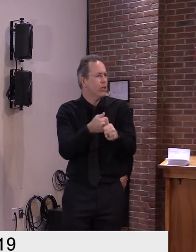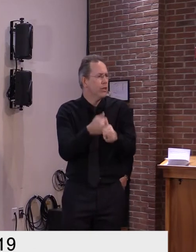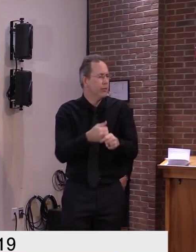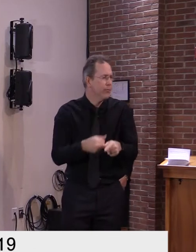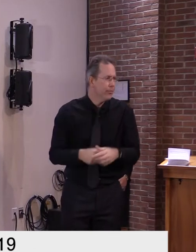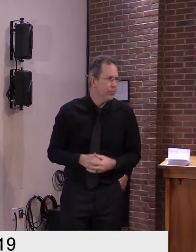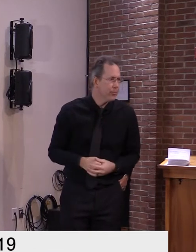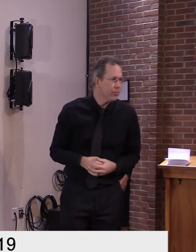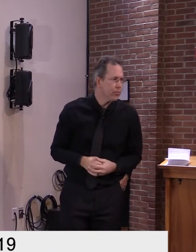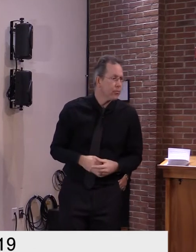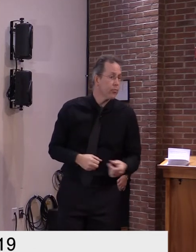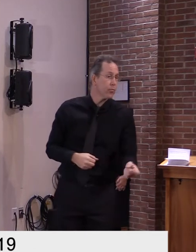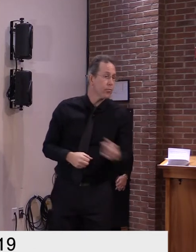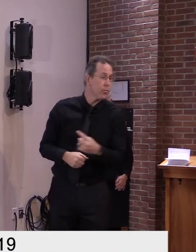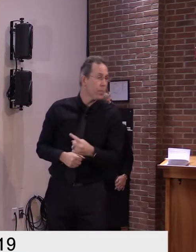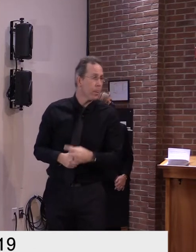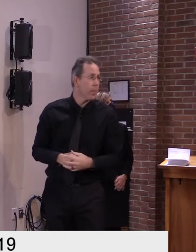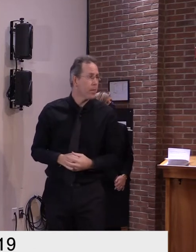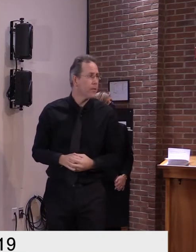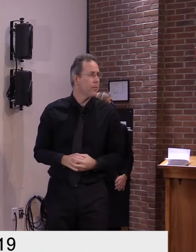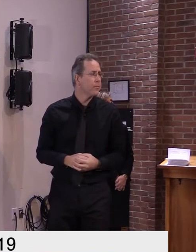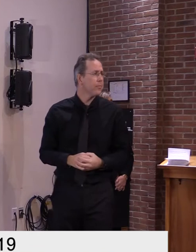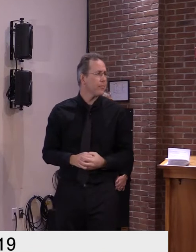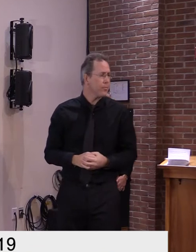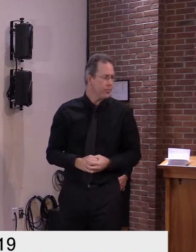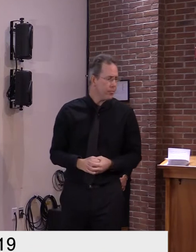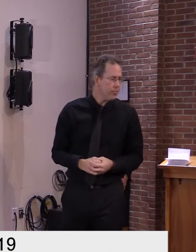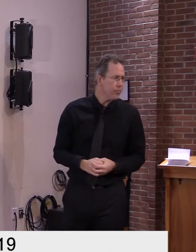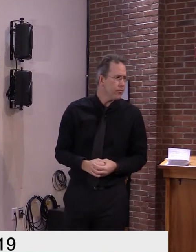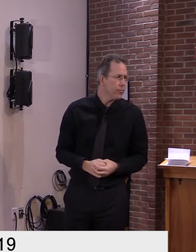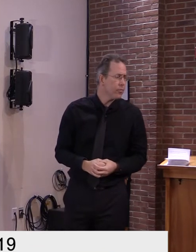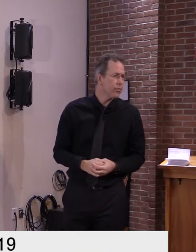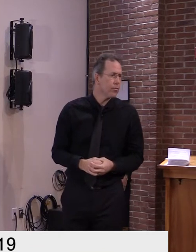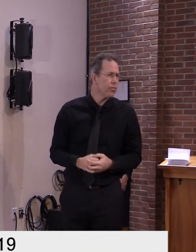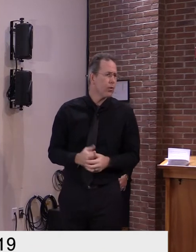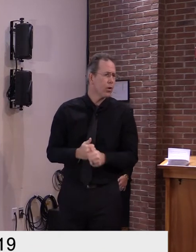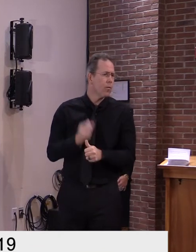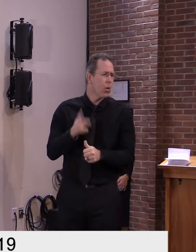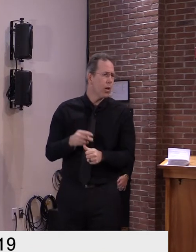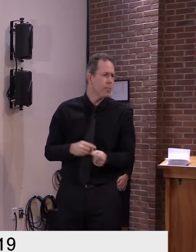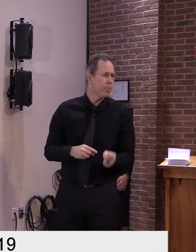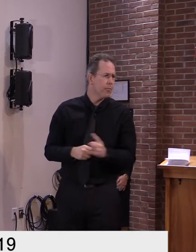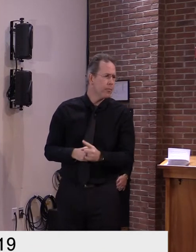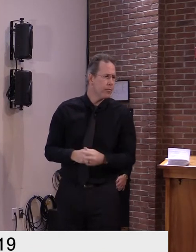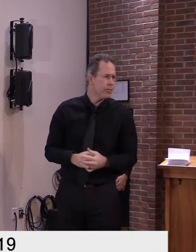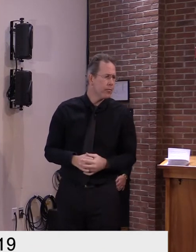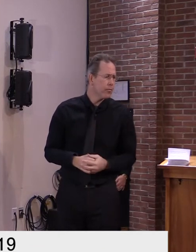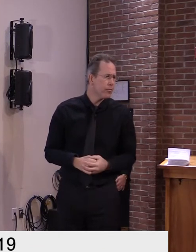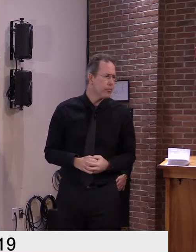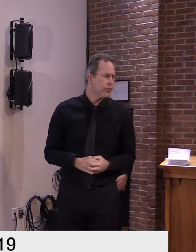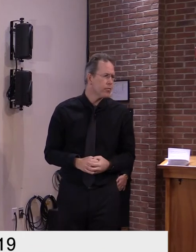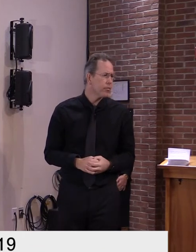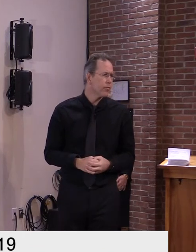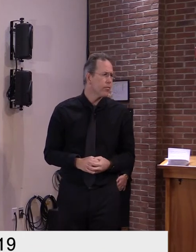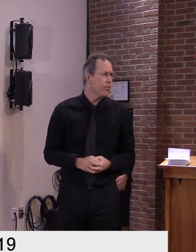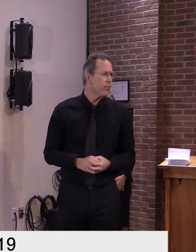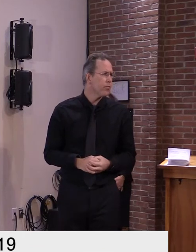County. Says the focus is on the vaccine, which is good, but they're inquiring